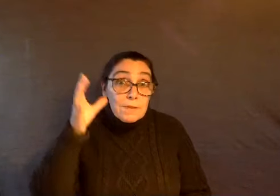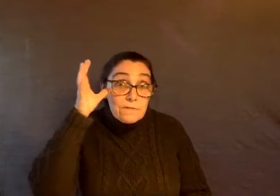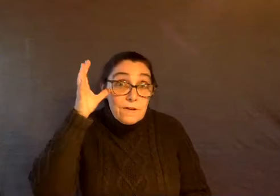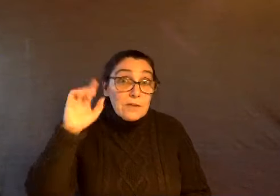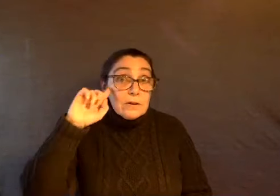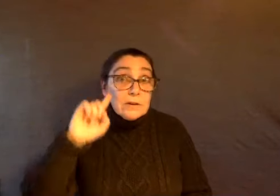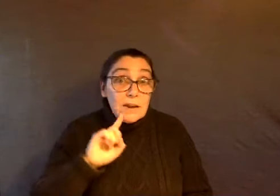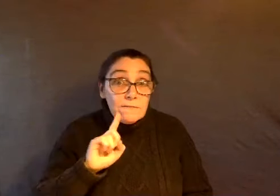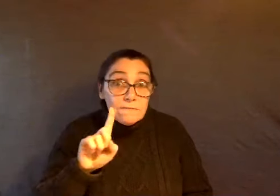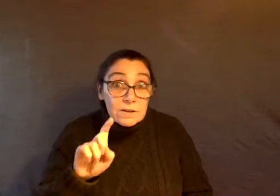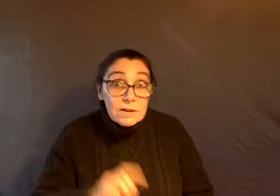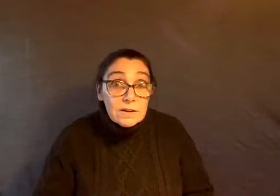Mother, father, deaf?